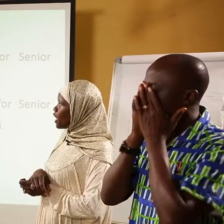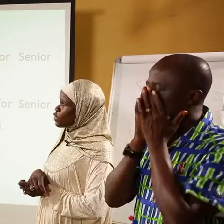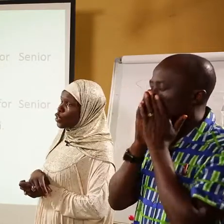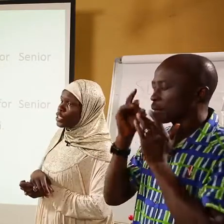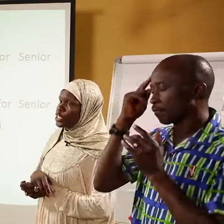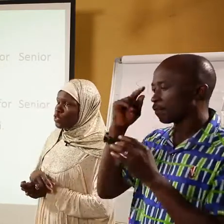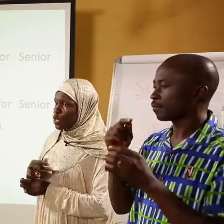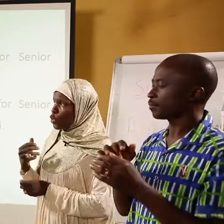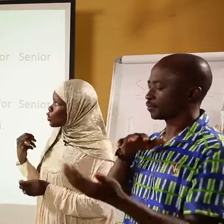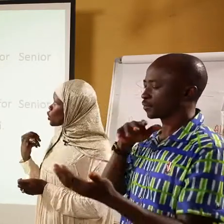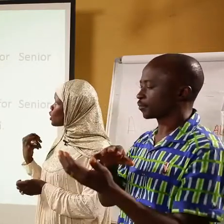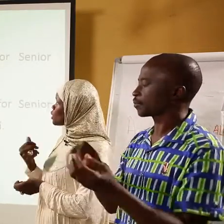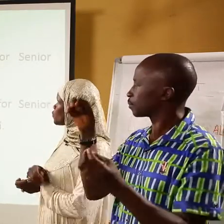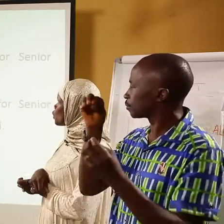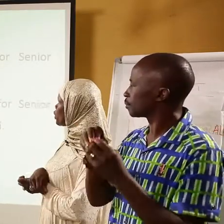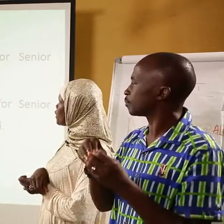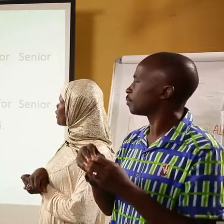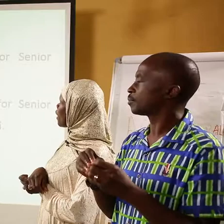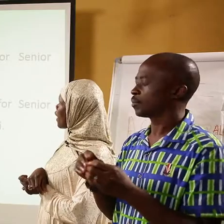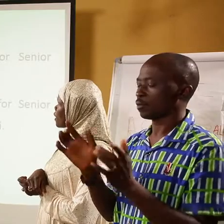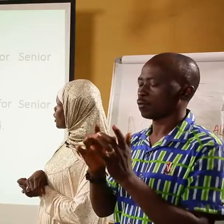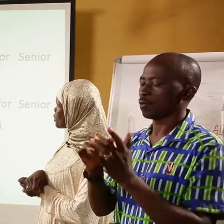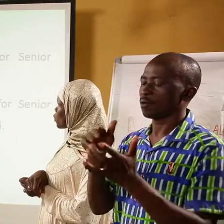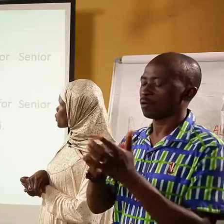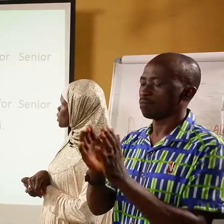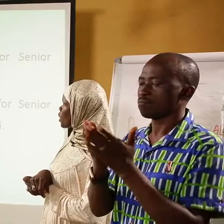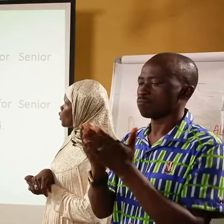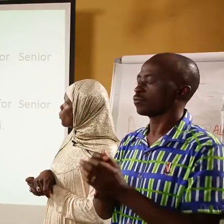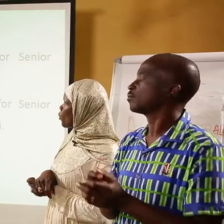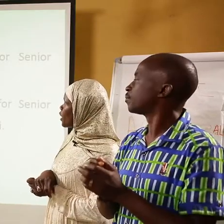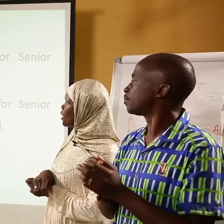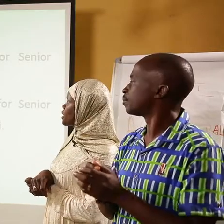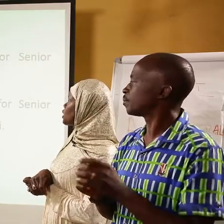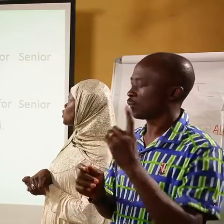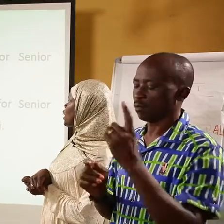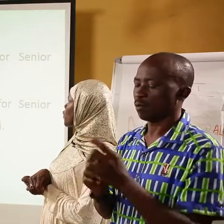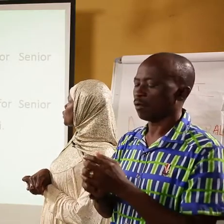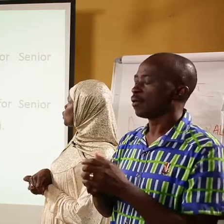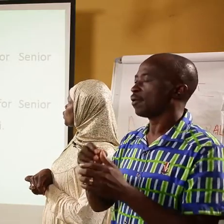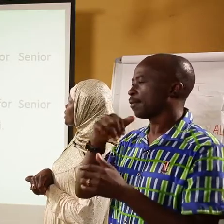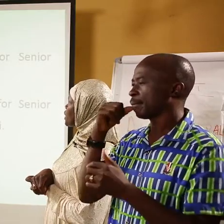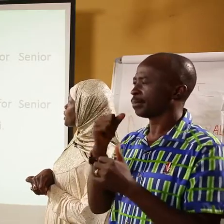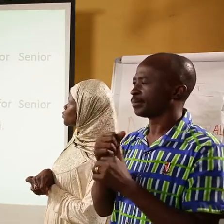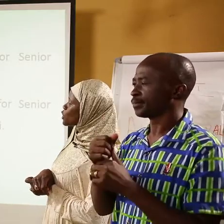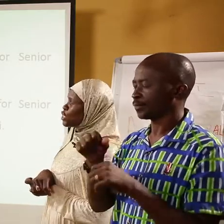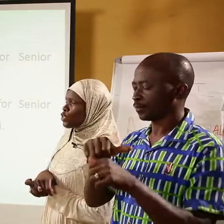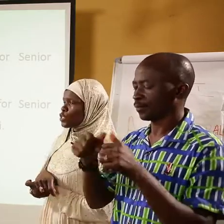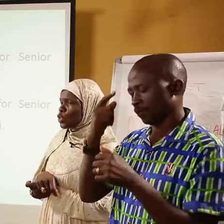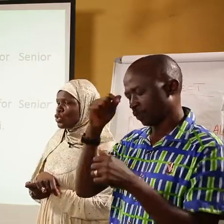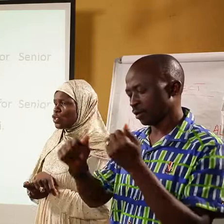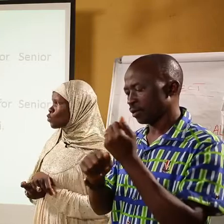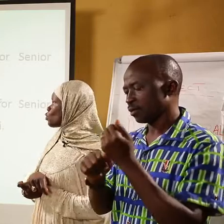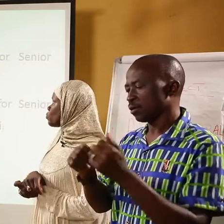For further studies, you can consult the following textbooks. Number one, Essential Agricultural Science for